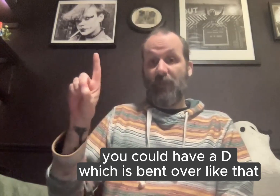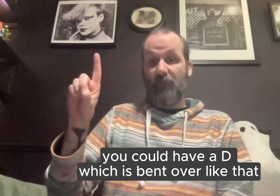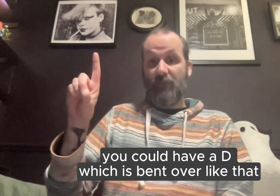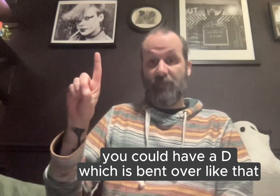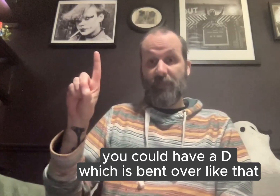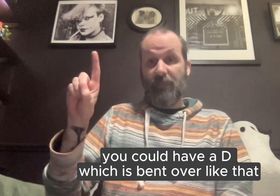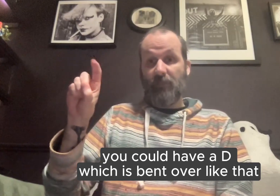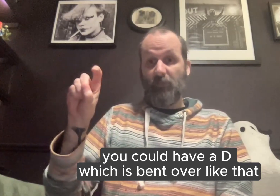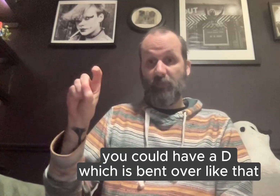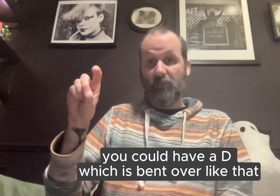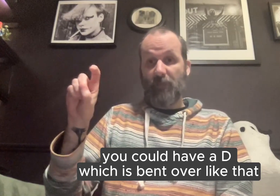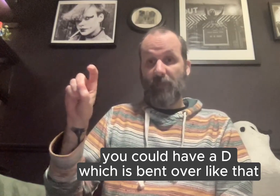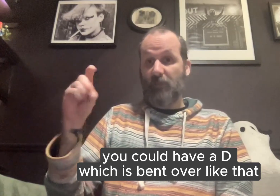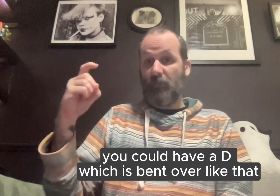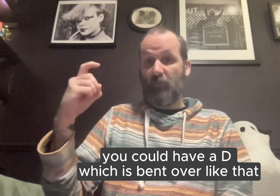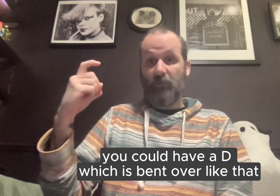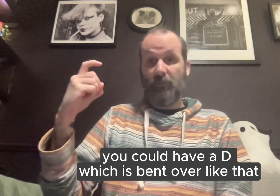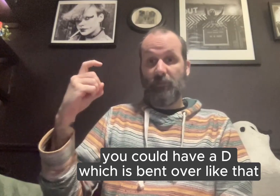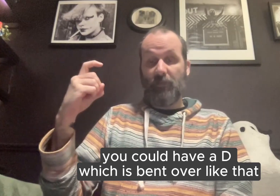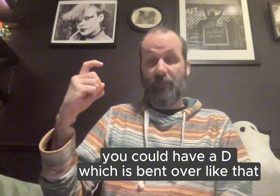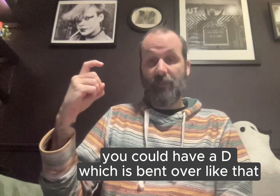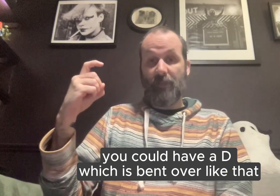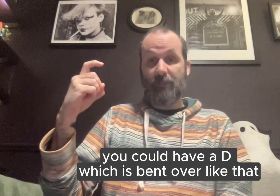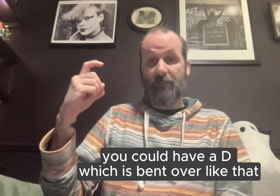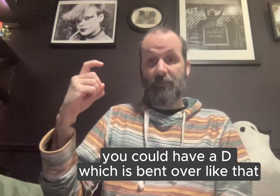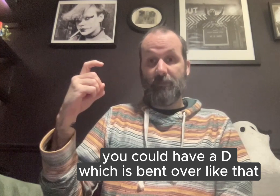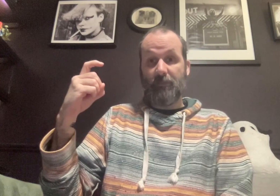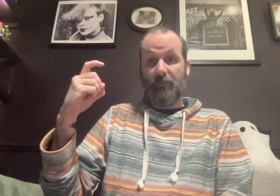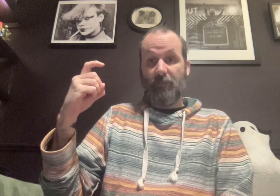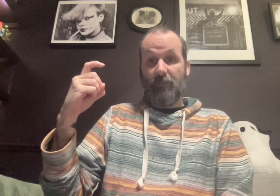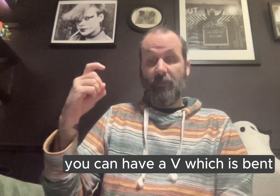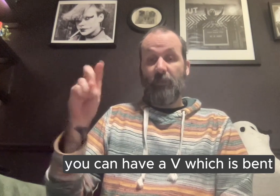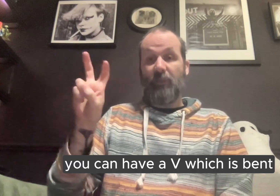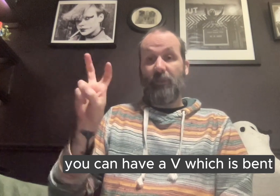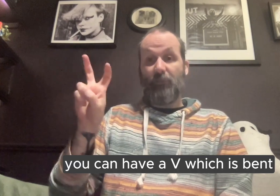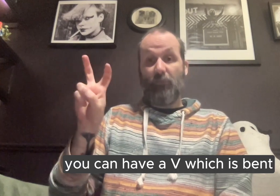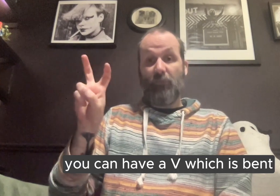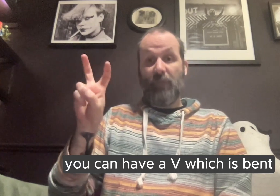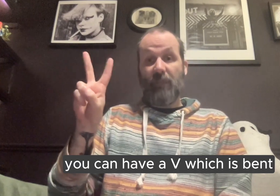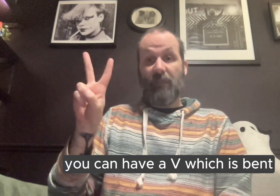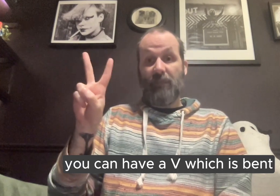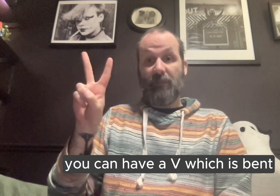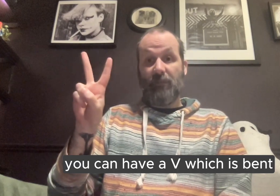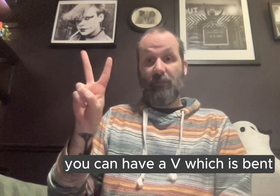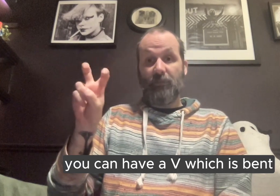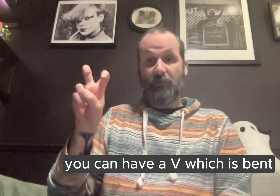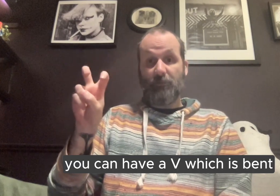have a D, which is bent over like that. You can have a V, which